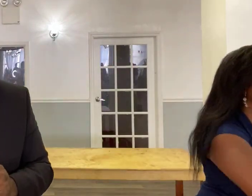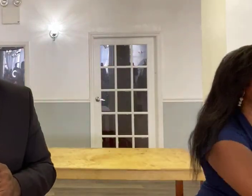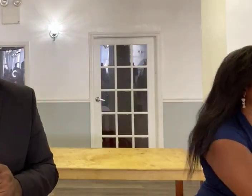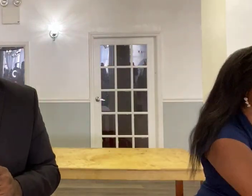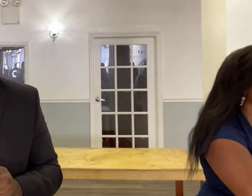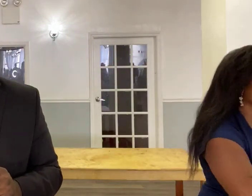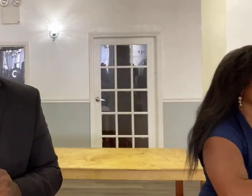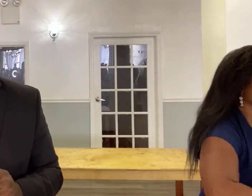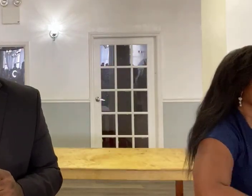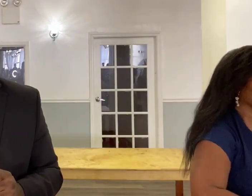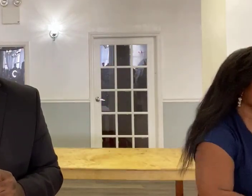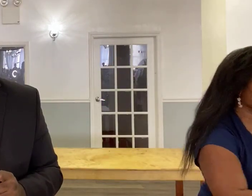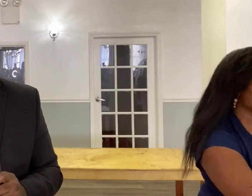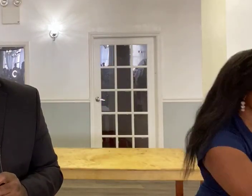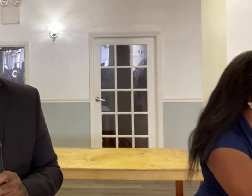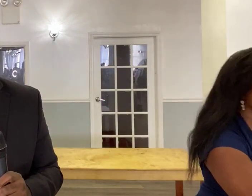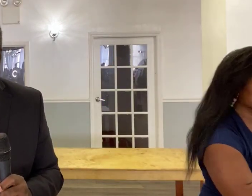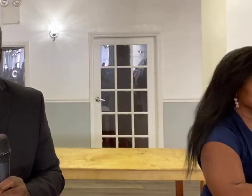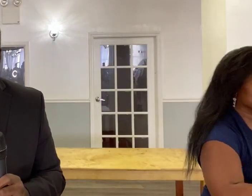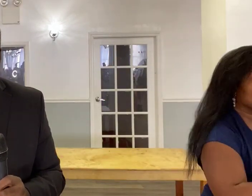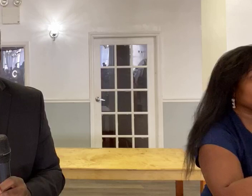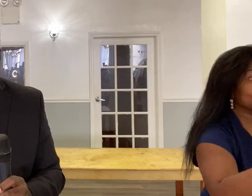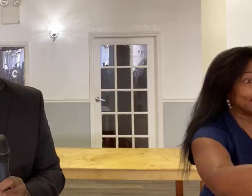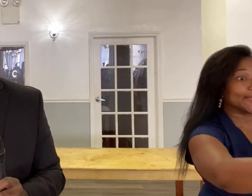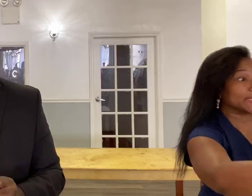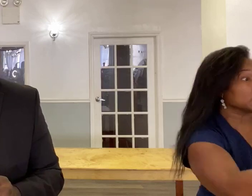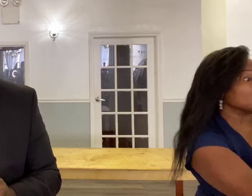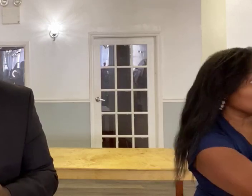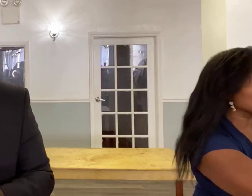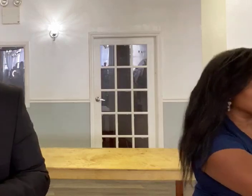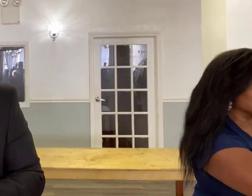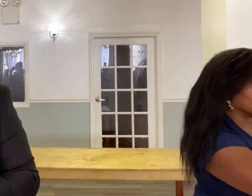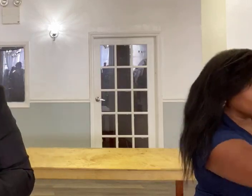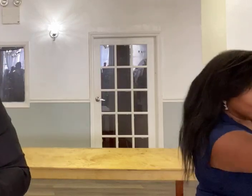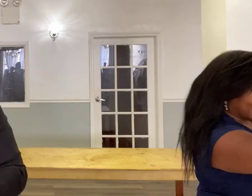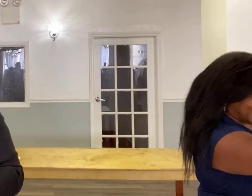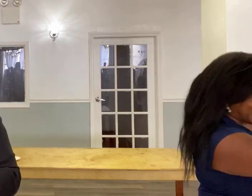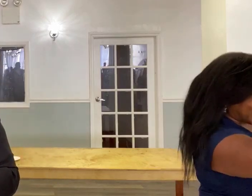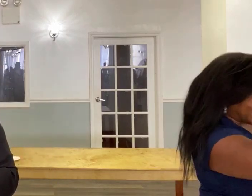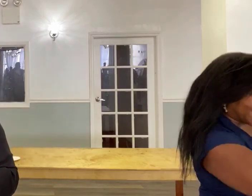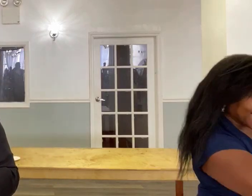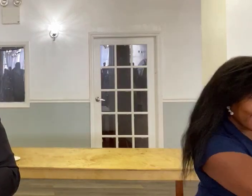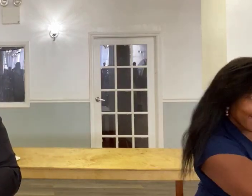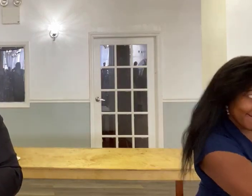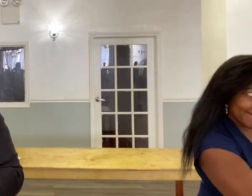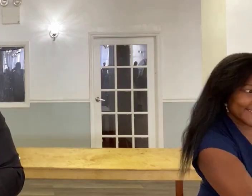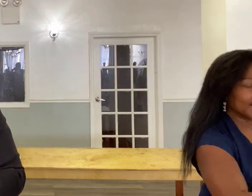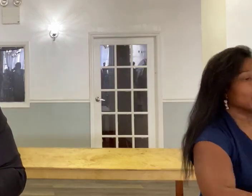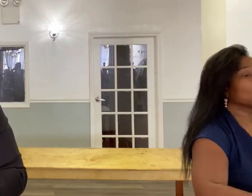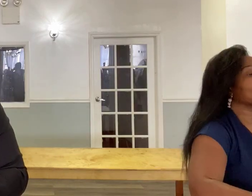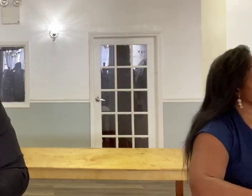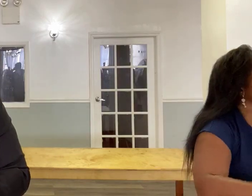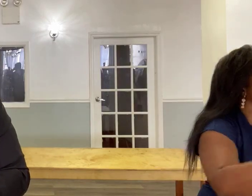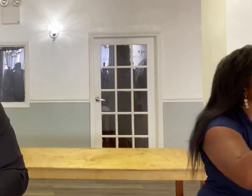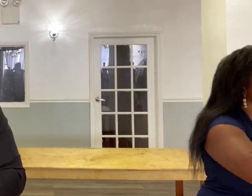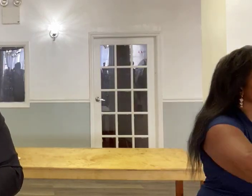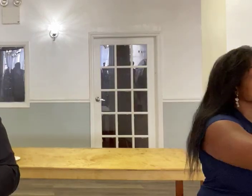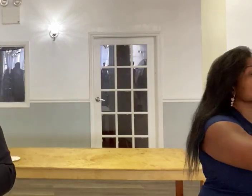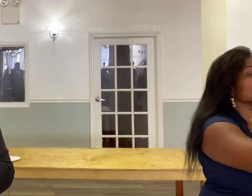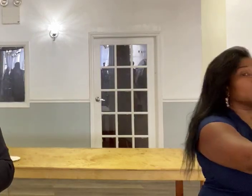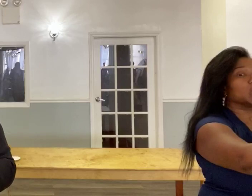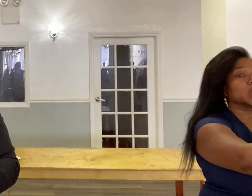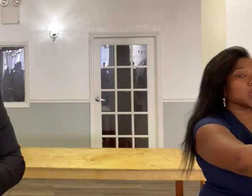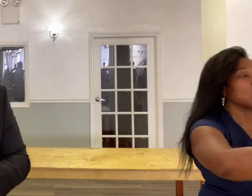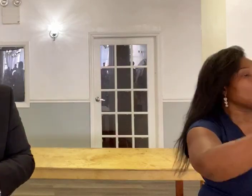moving around, and so if they come back in, we'll recognize them. But in the meantime, we'll sing one more song before we go. We'll